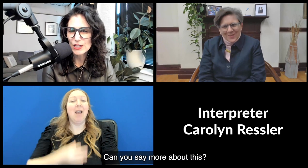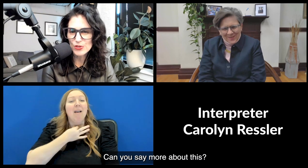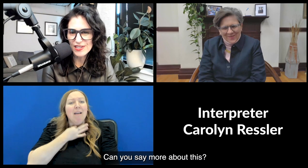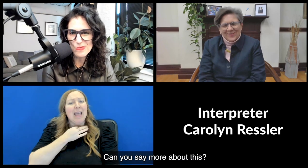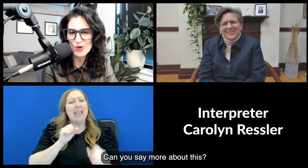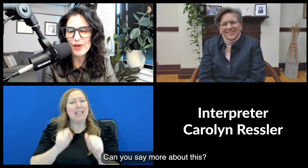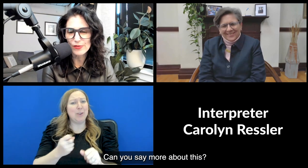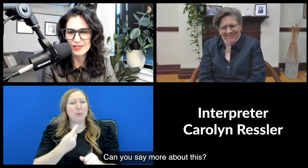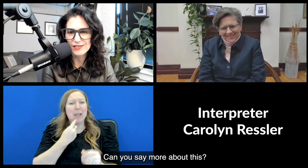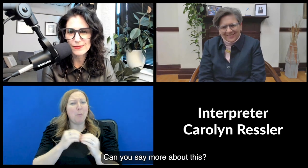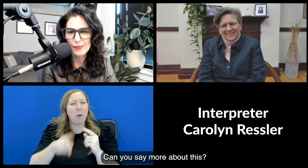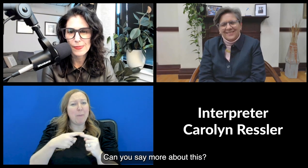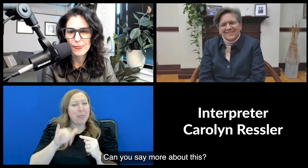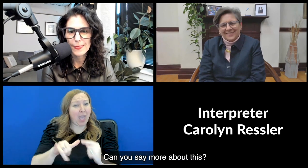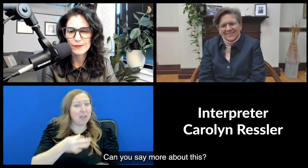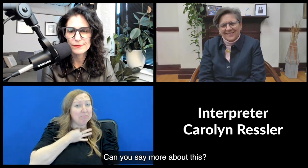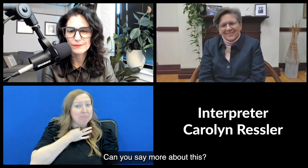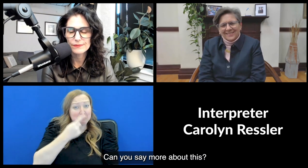Can you say more about this?